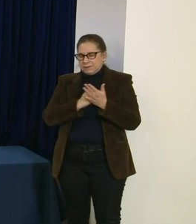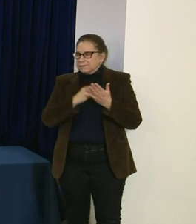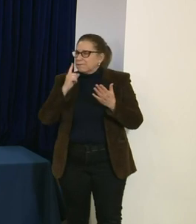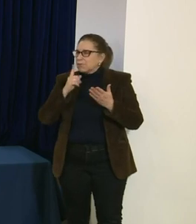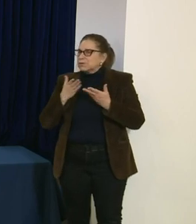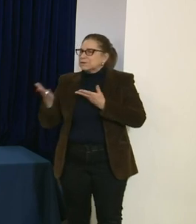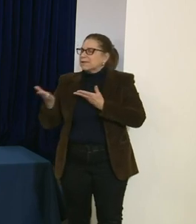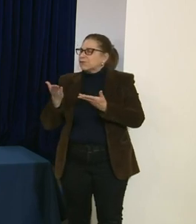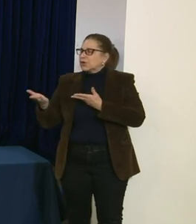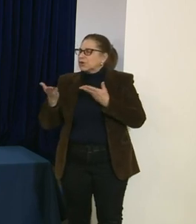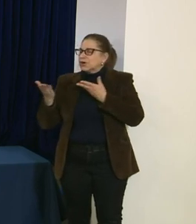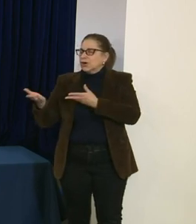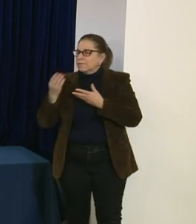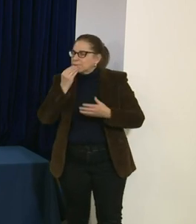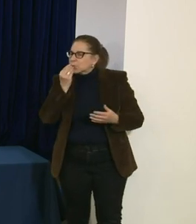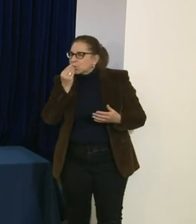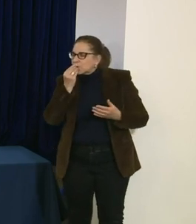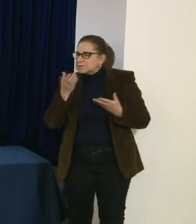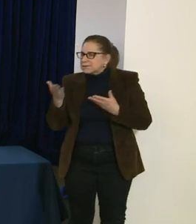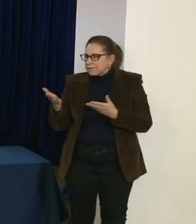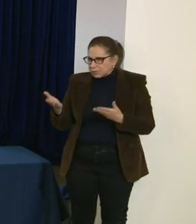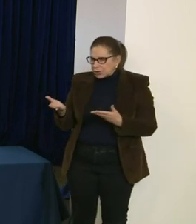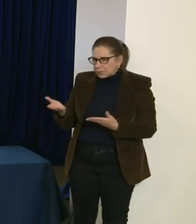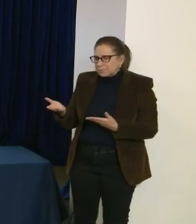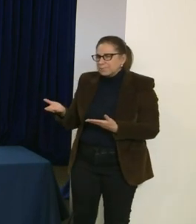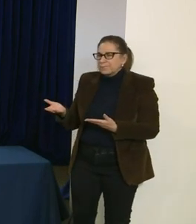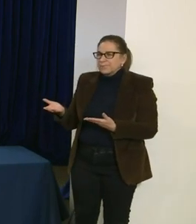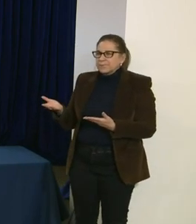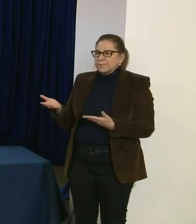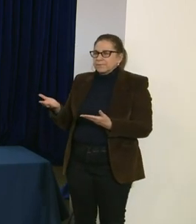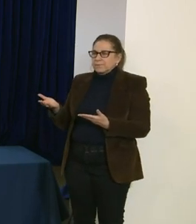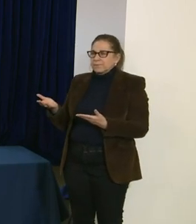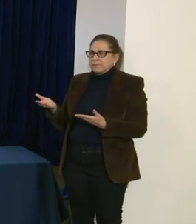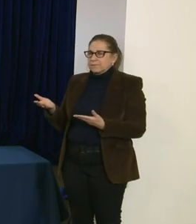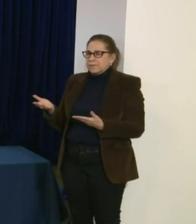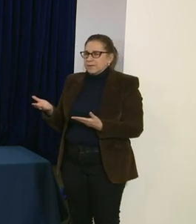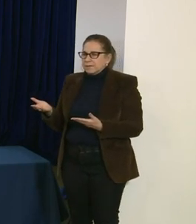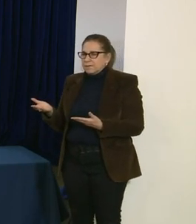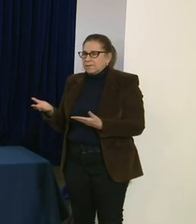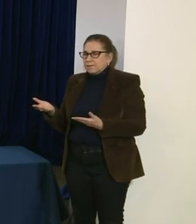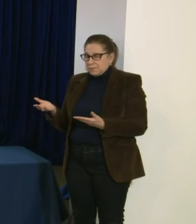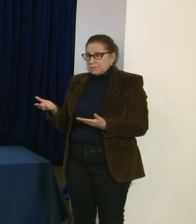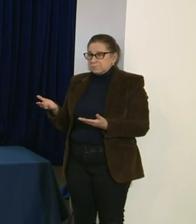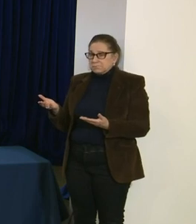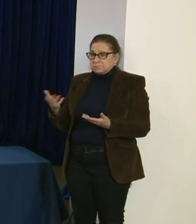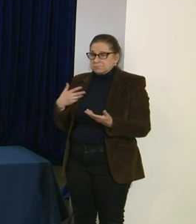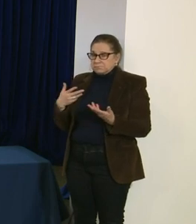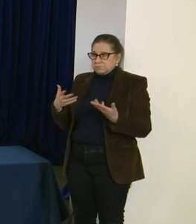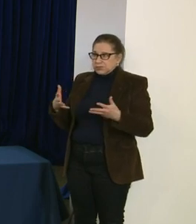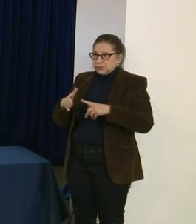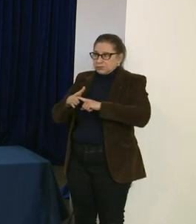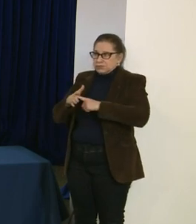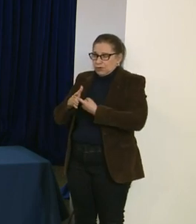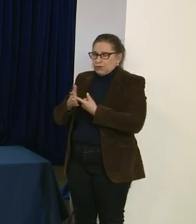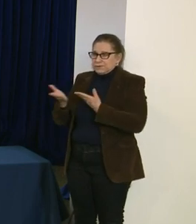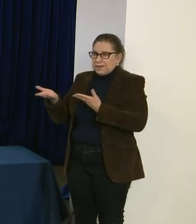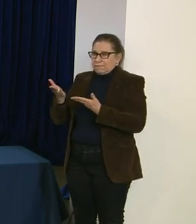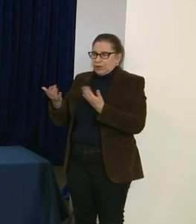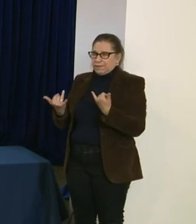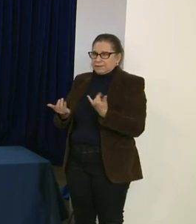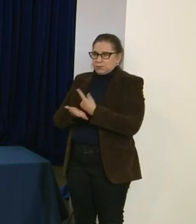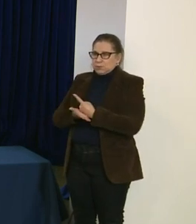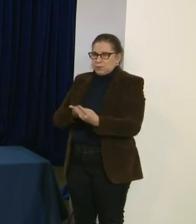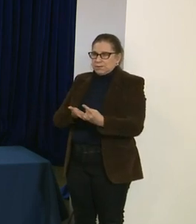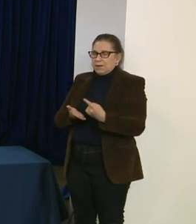to full delivery this week. And we will be making weekly deliveries of 7-pack meals